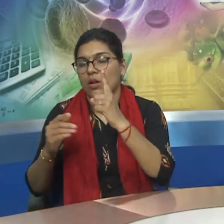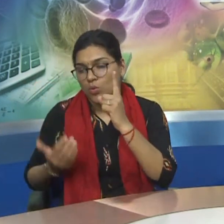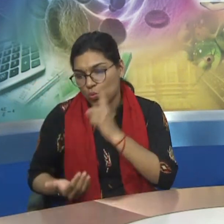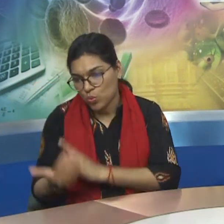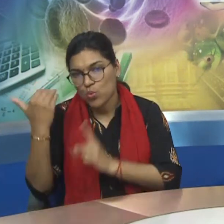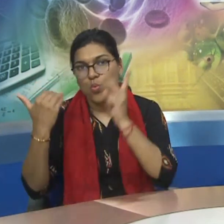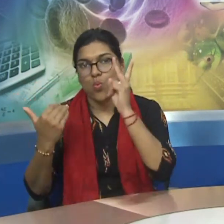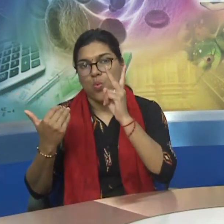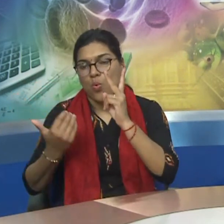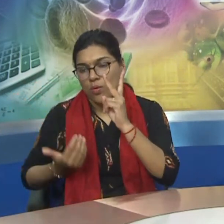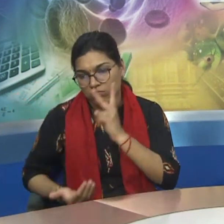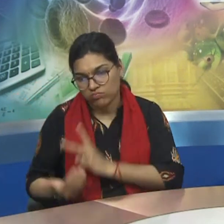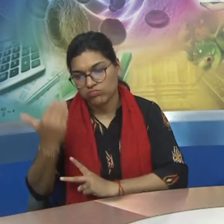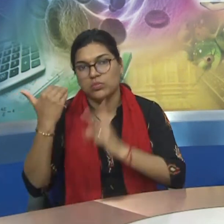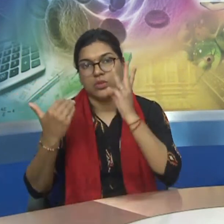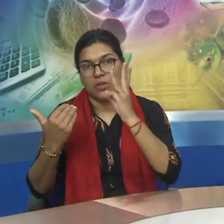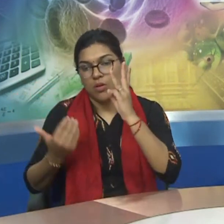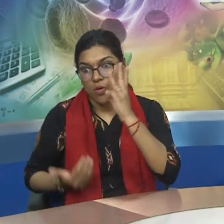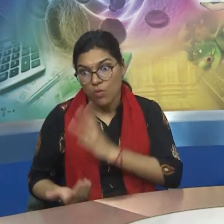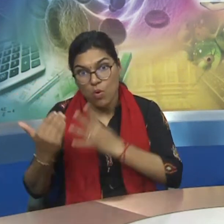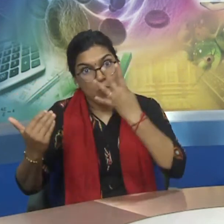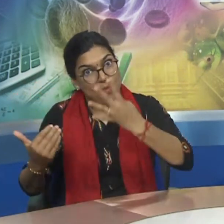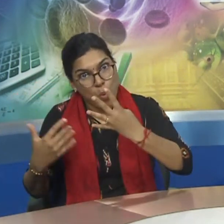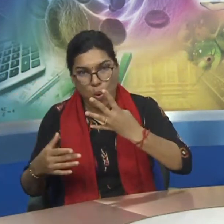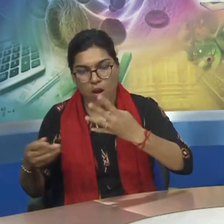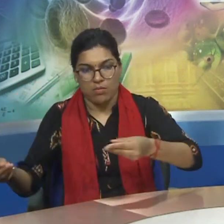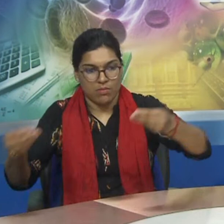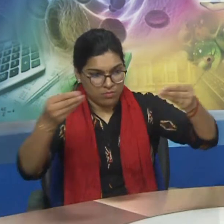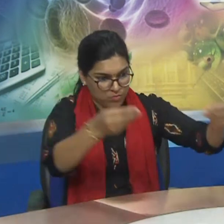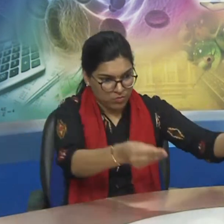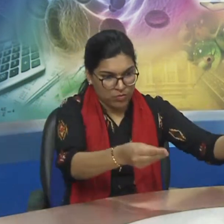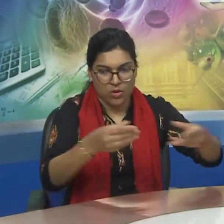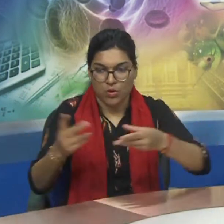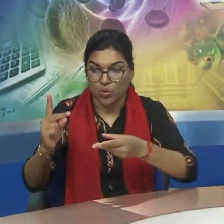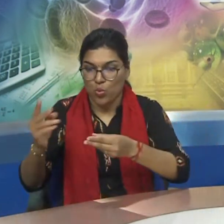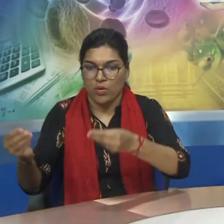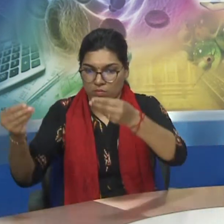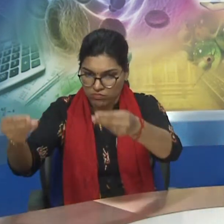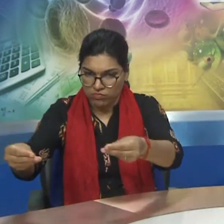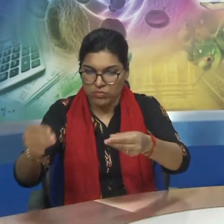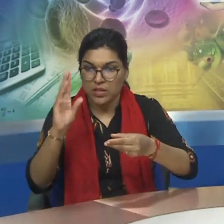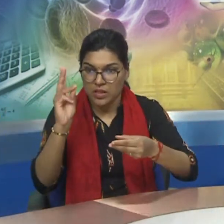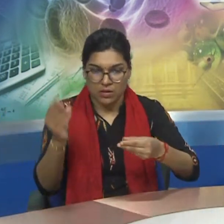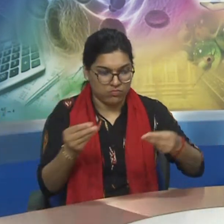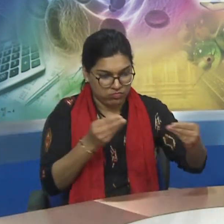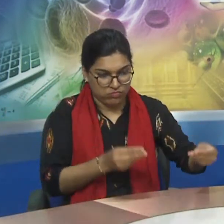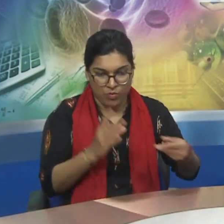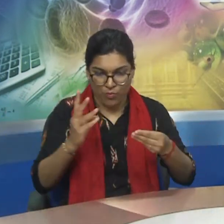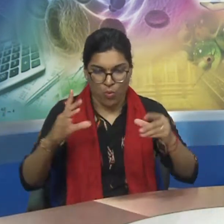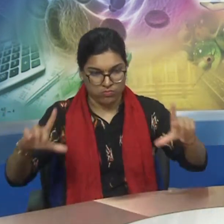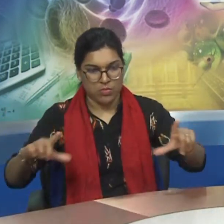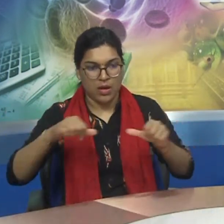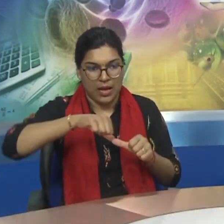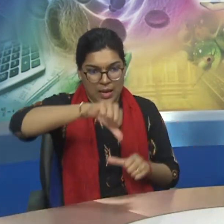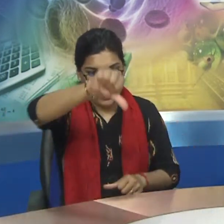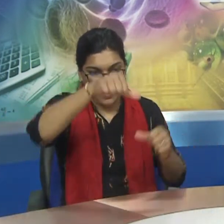page 2 will have this content. So accordingly your printout would come out, and accordingly you